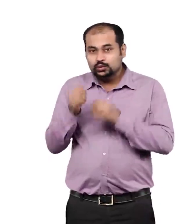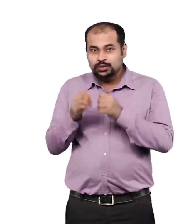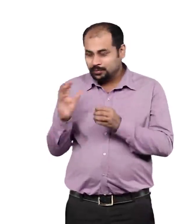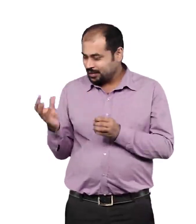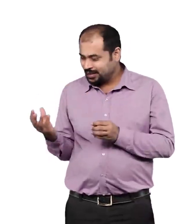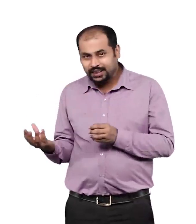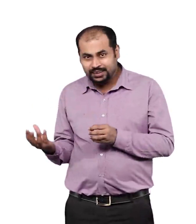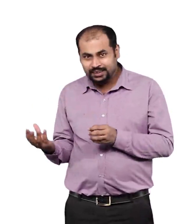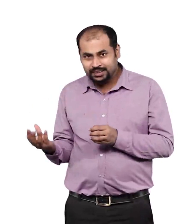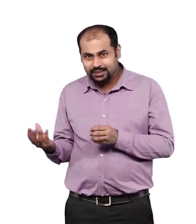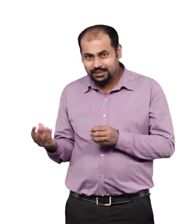fingers.